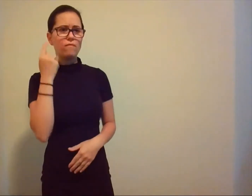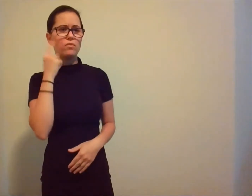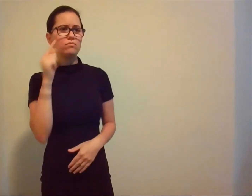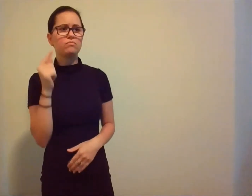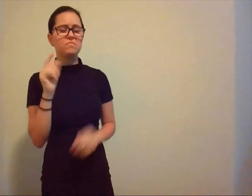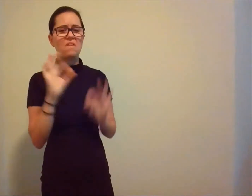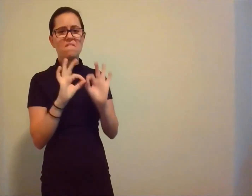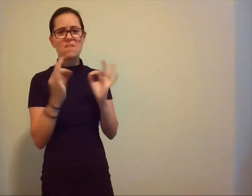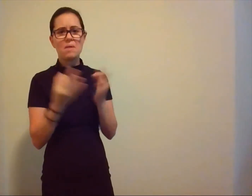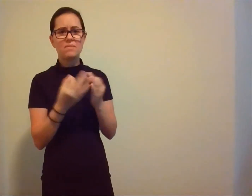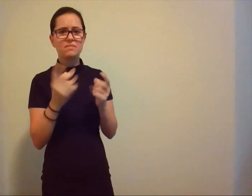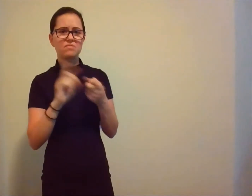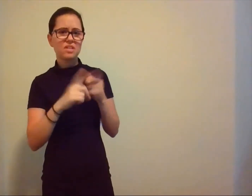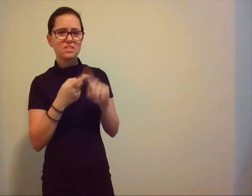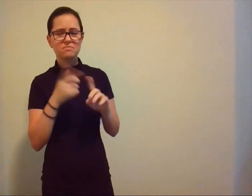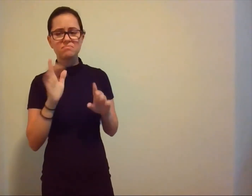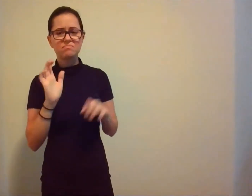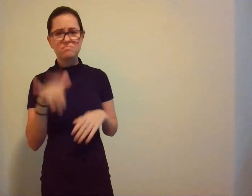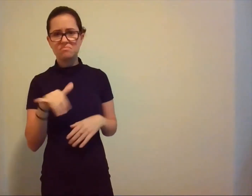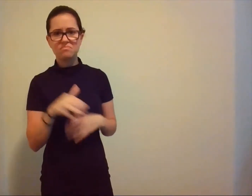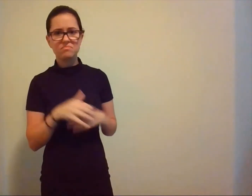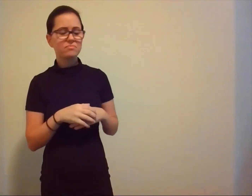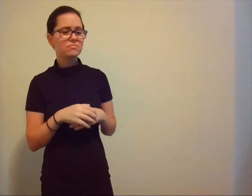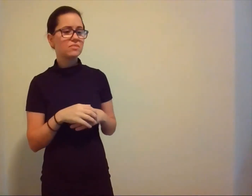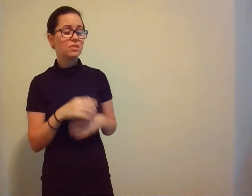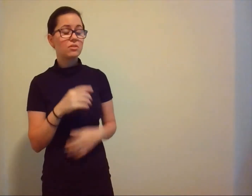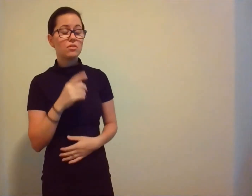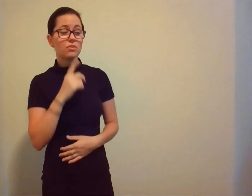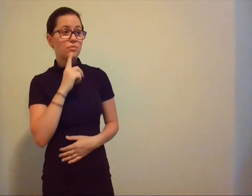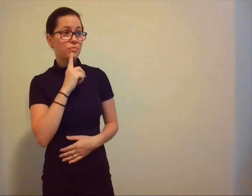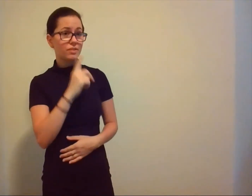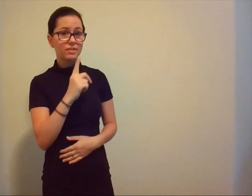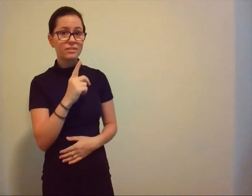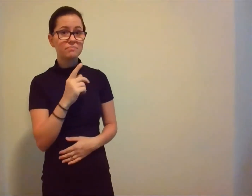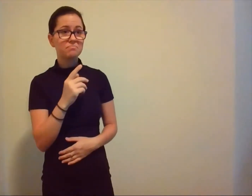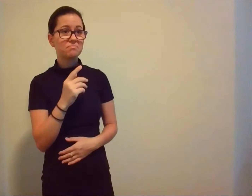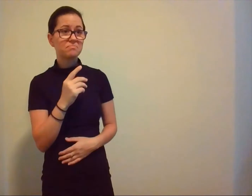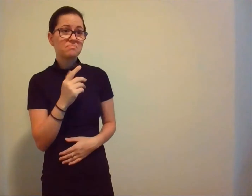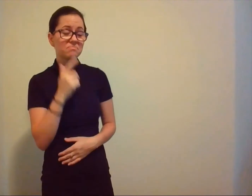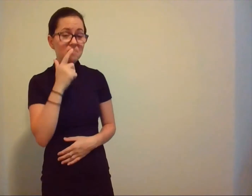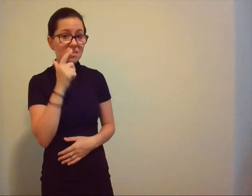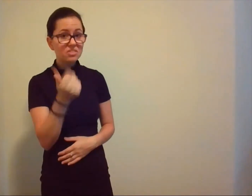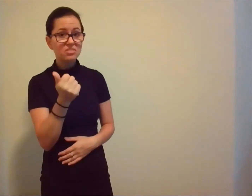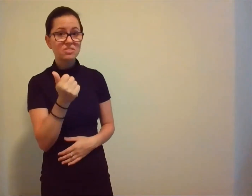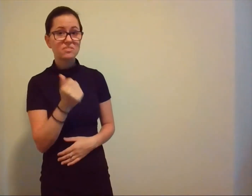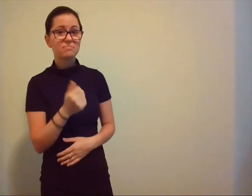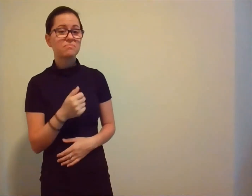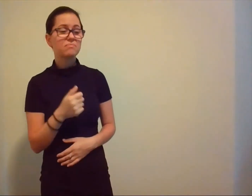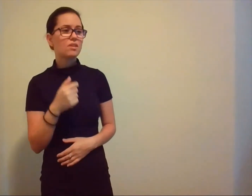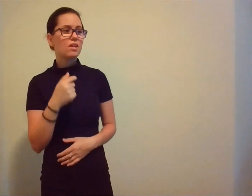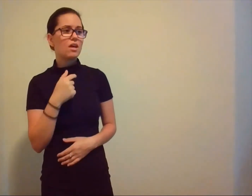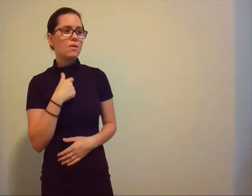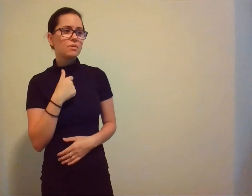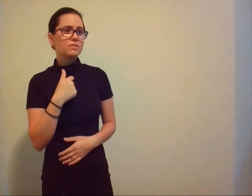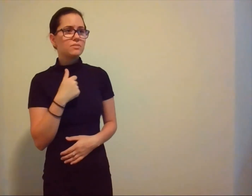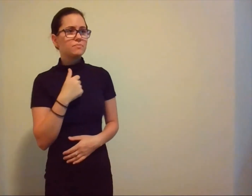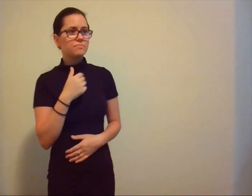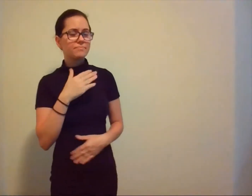interesting. But I was very excited to have a couple of nights away, just me and Christy,